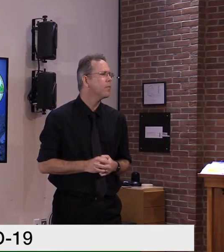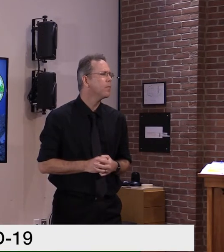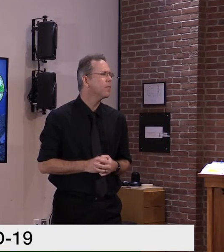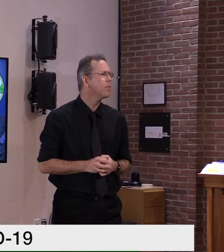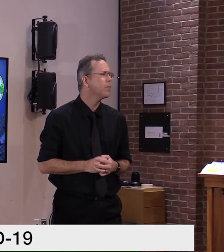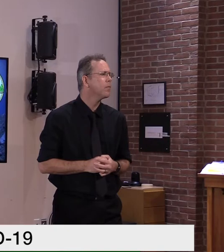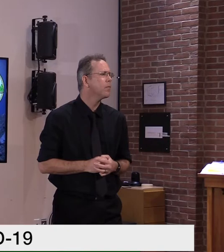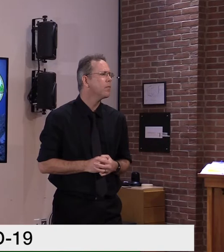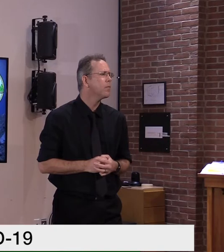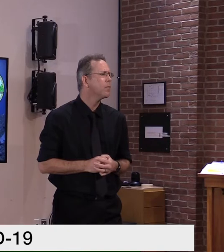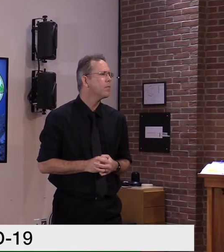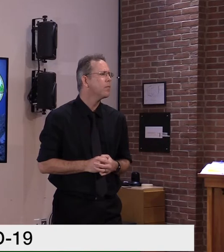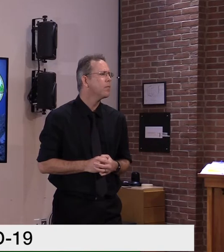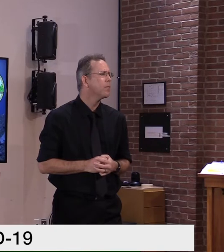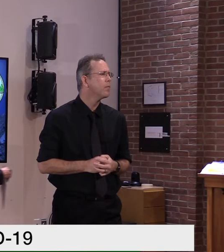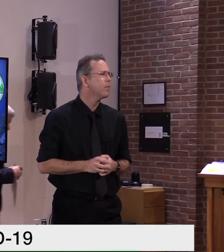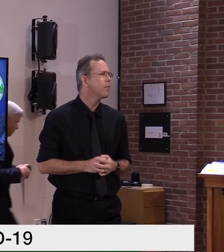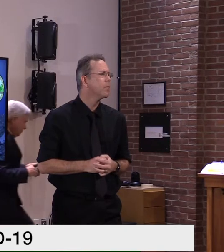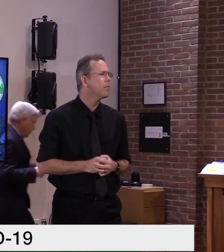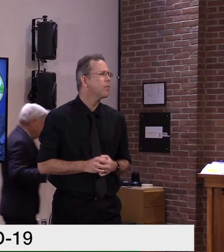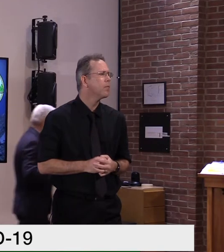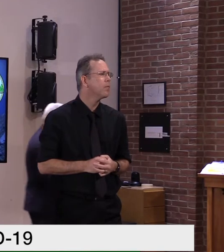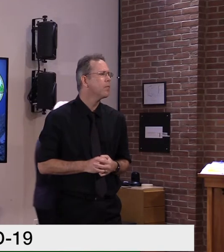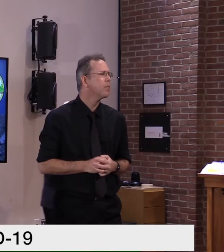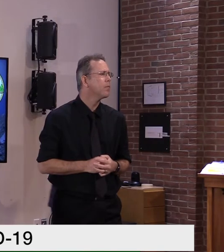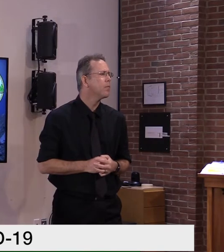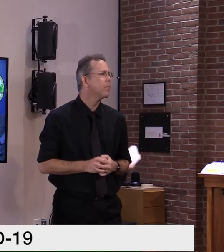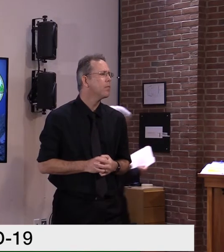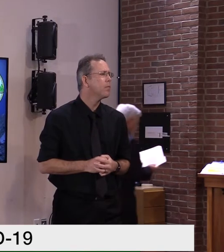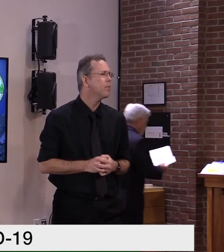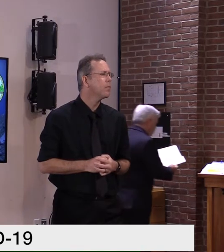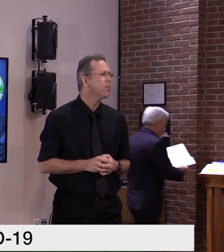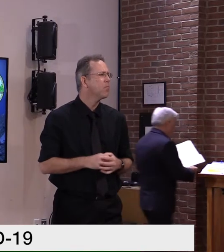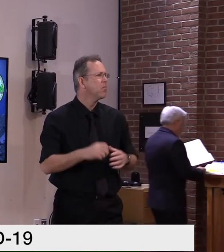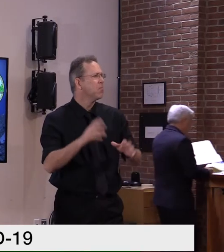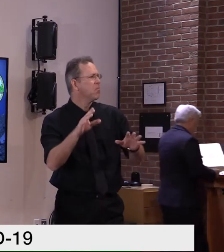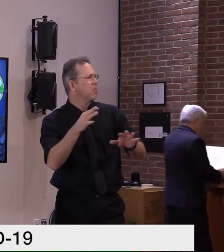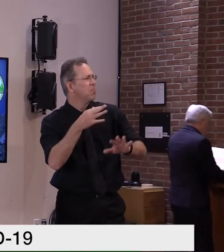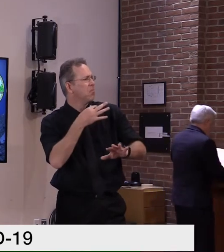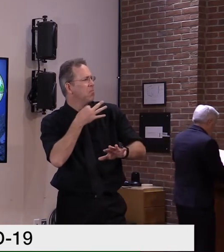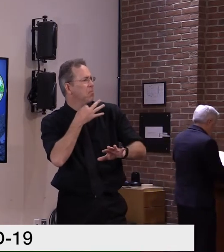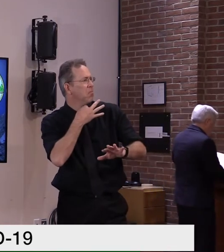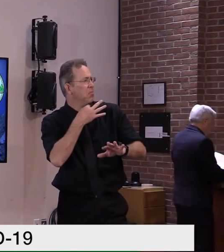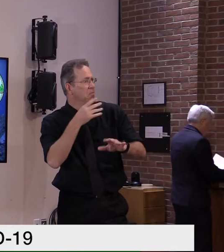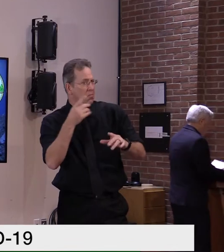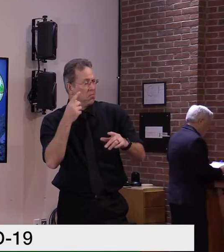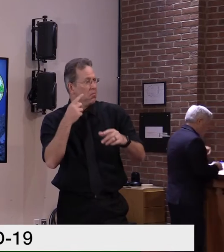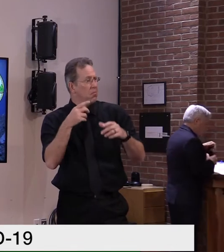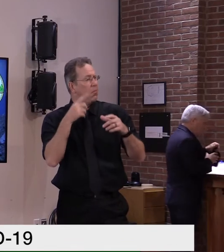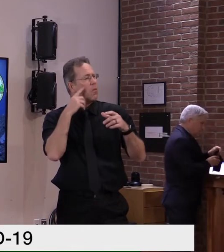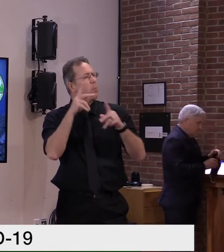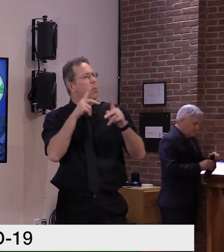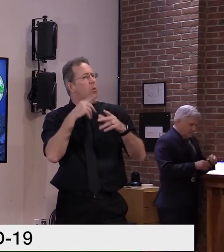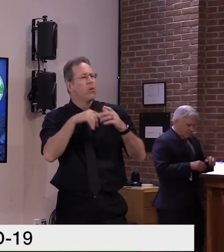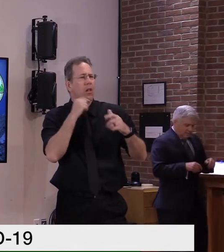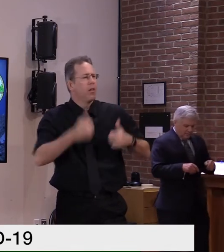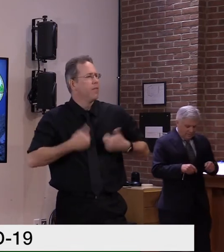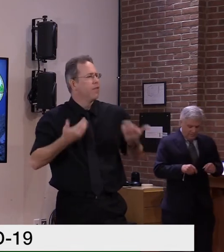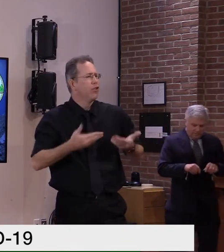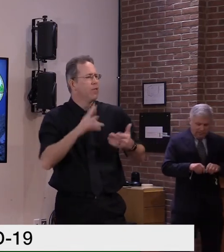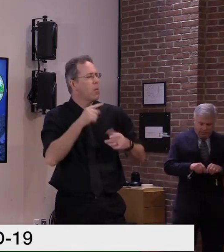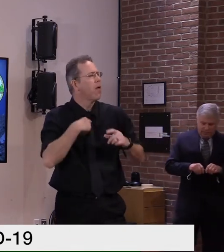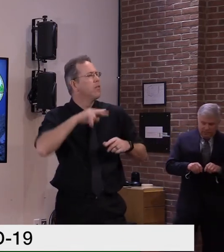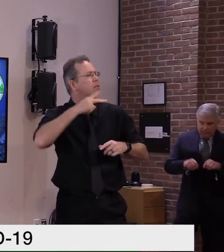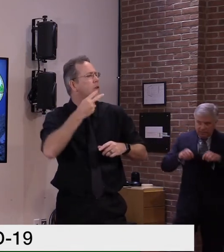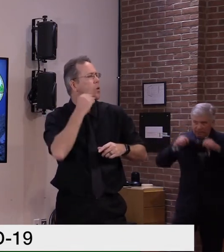snowmobiling and have that considered to be self-quarantining for, you know, the appropriate time period? Or are they not allowed to